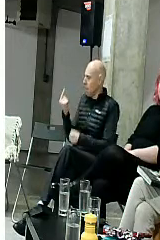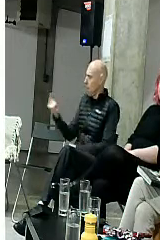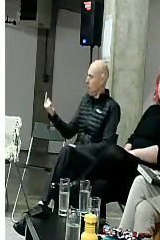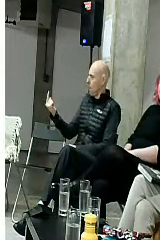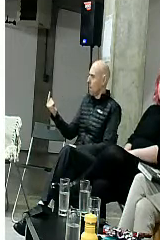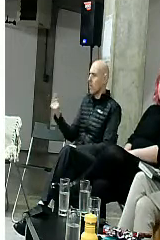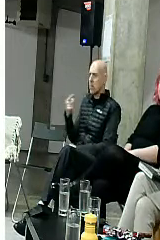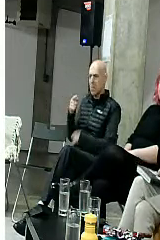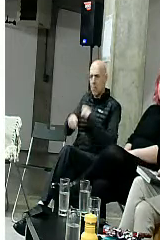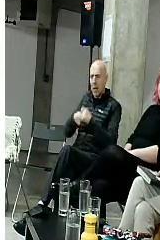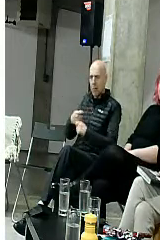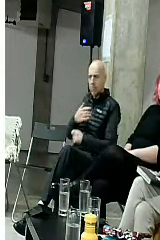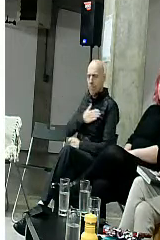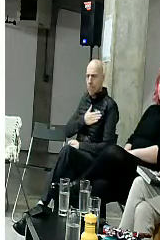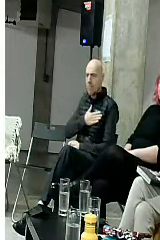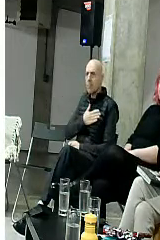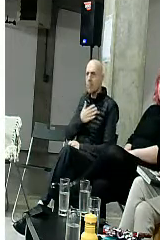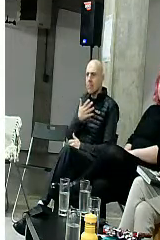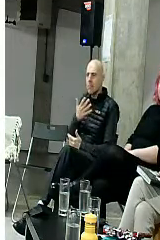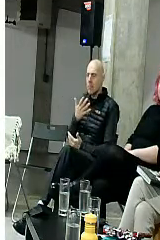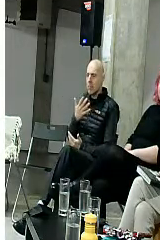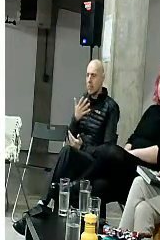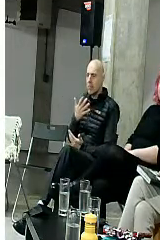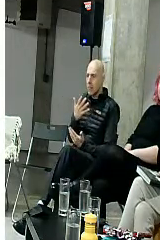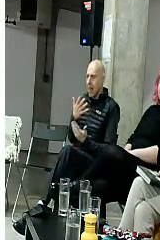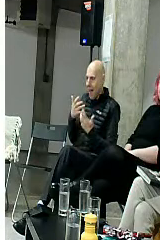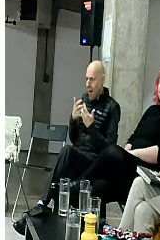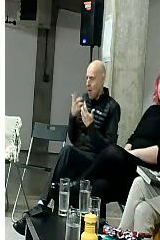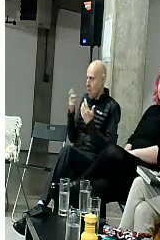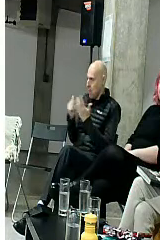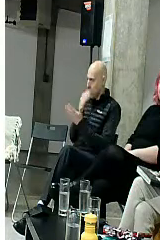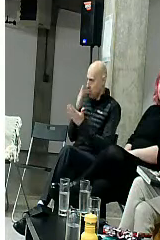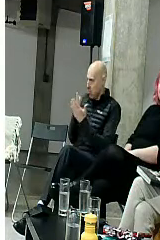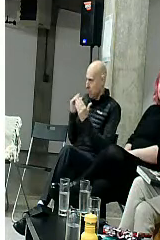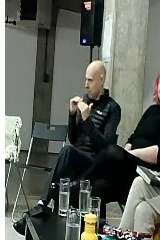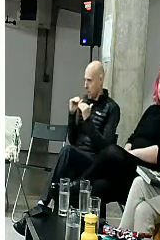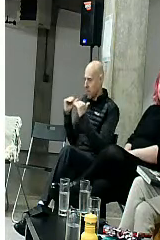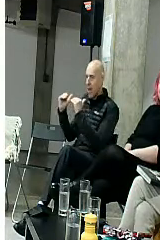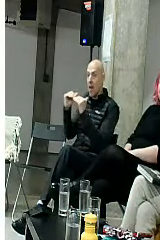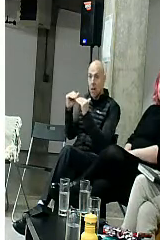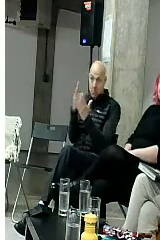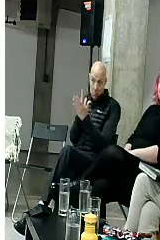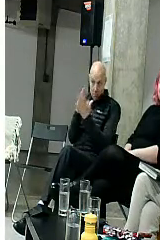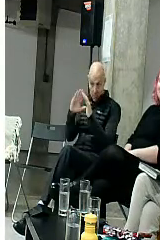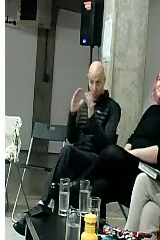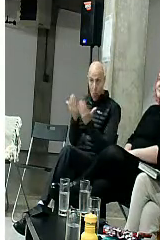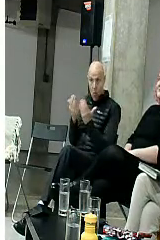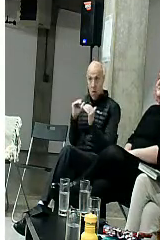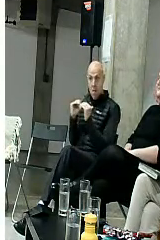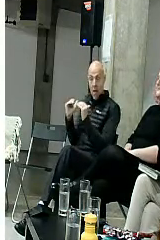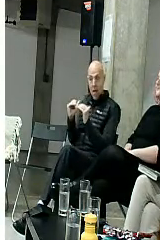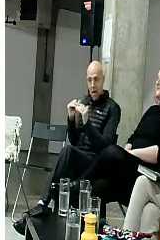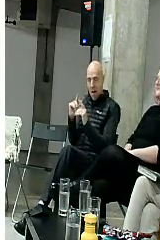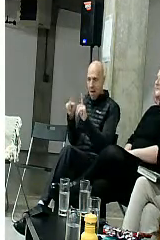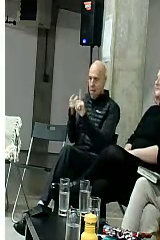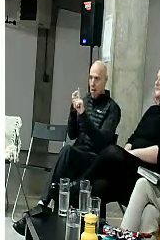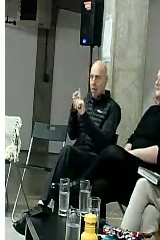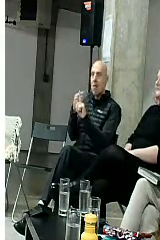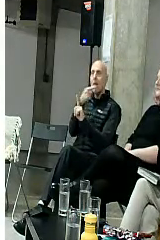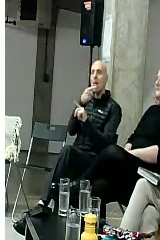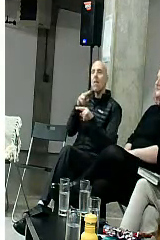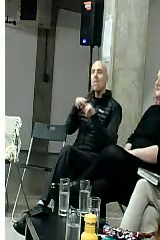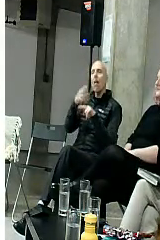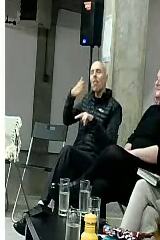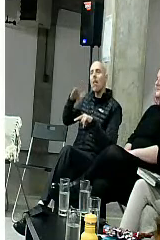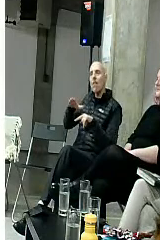passionate about making things fair, and in the whole world making it fair. His dad is